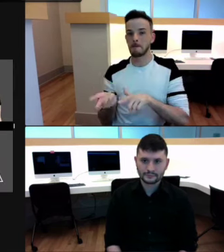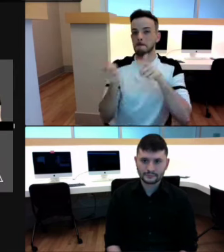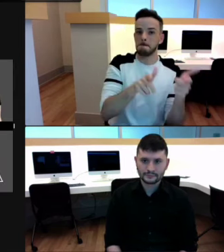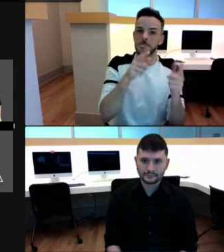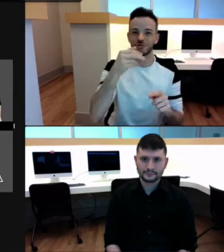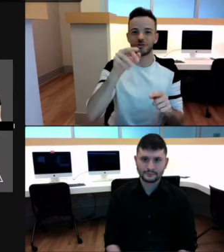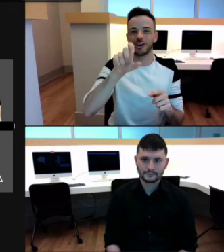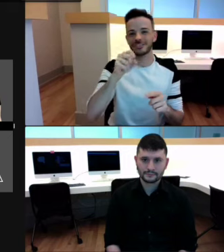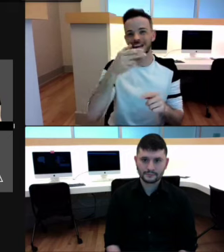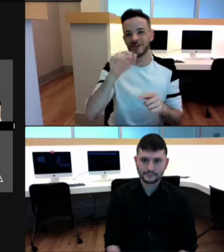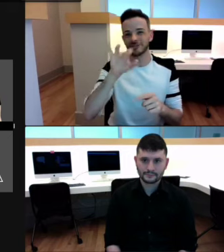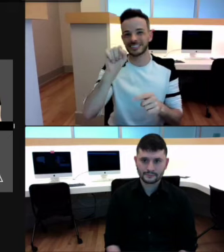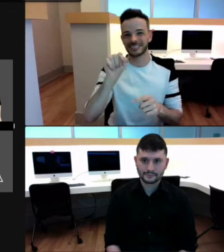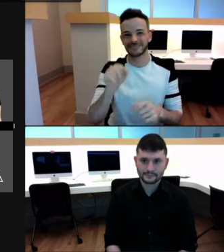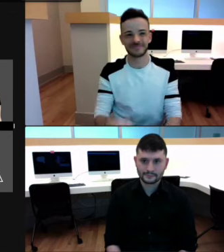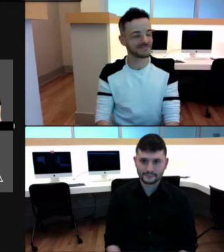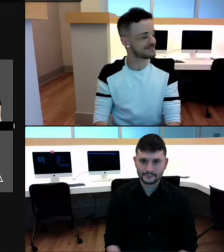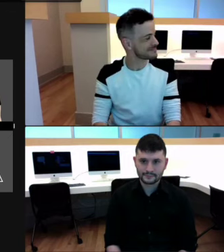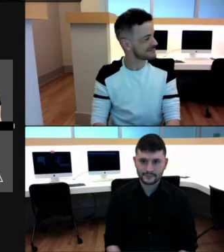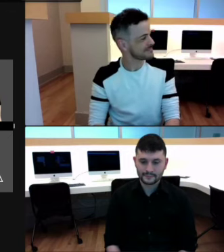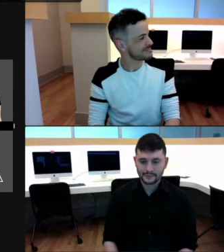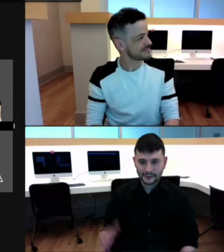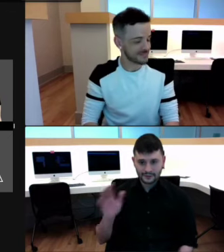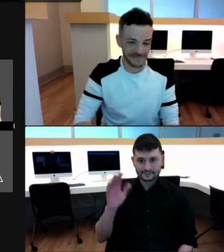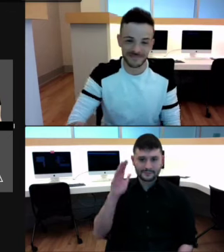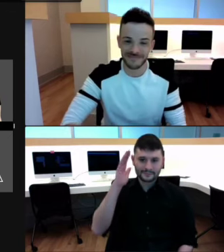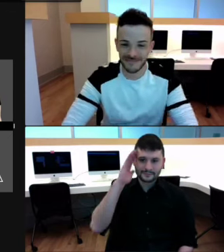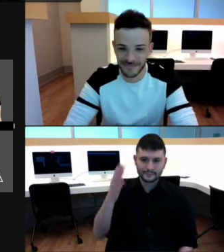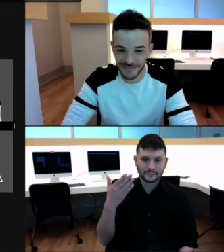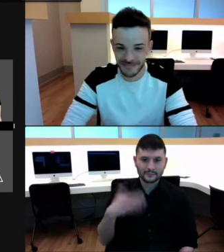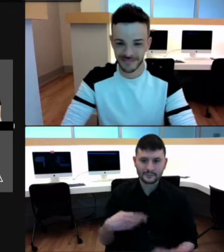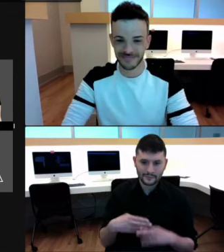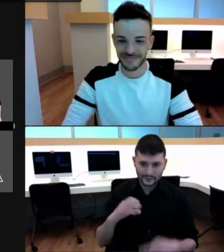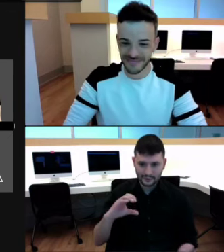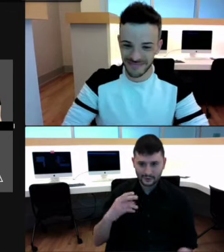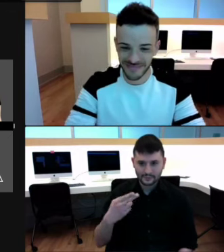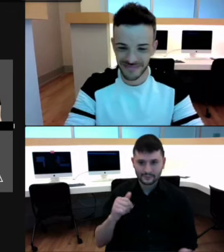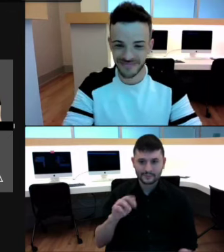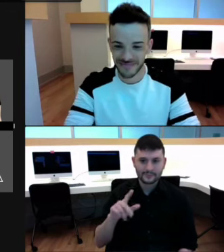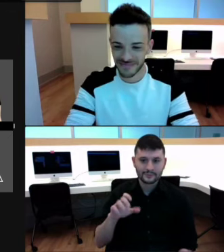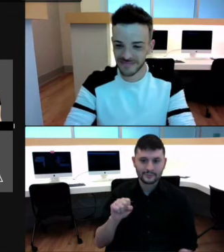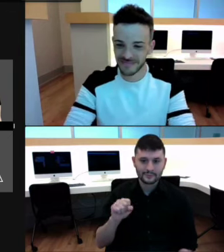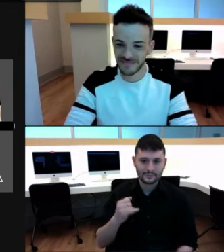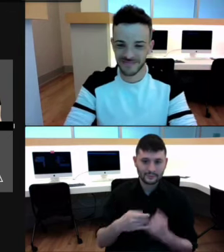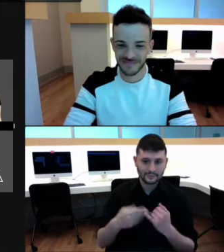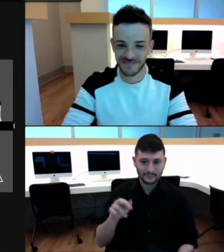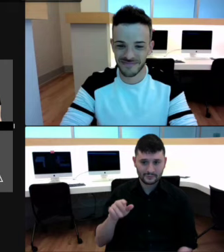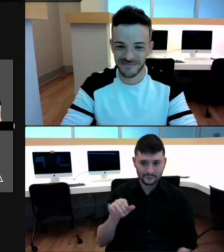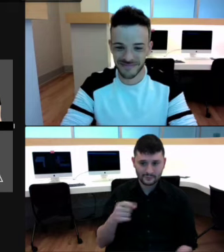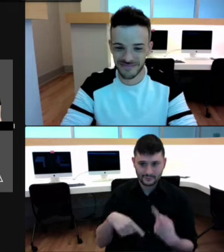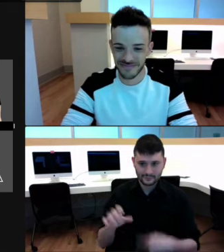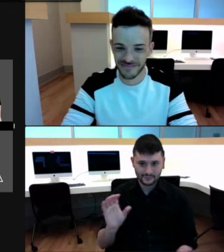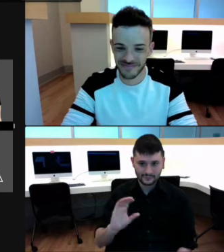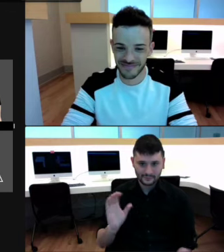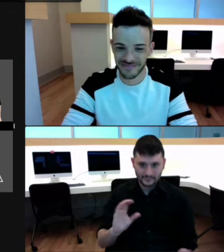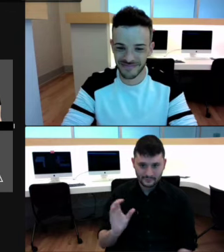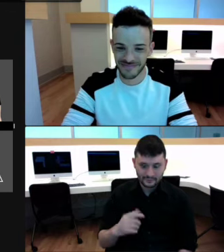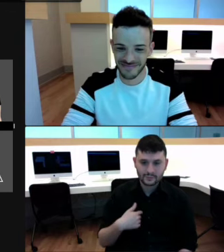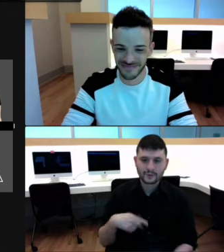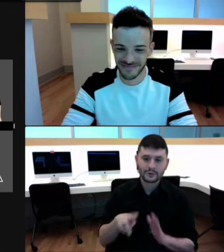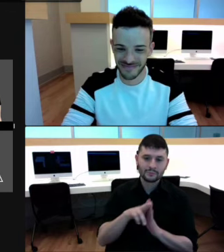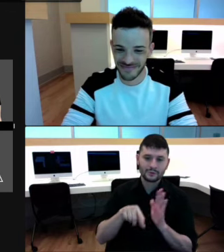So over to Charles Harris to describe the design of the experiment. Hello, everybody. I am Charles